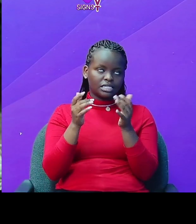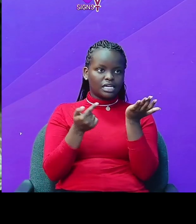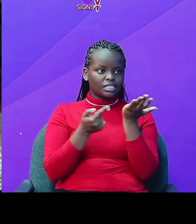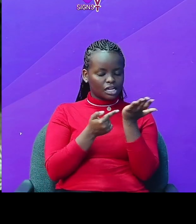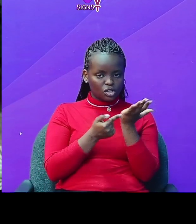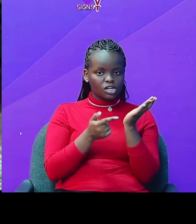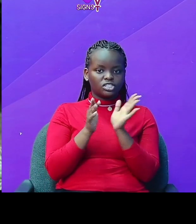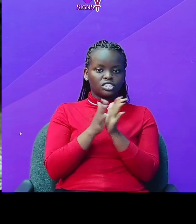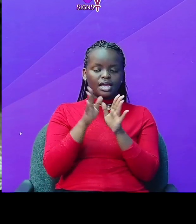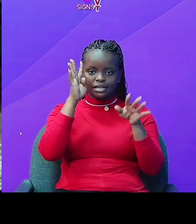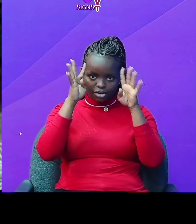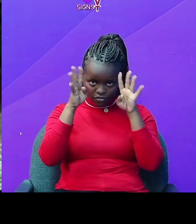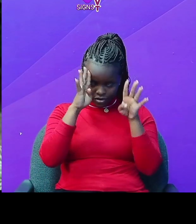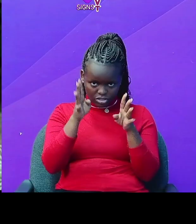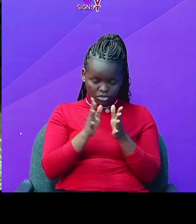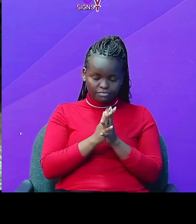technology and innovation,